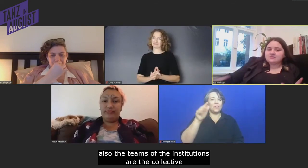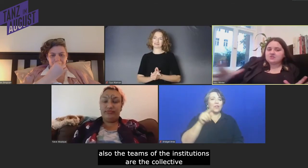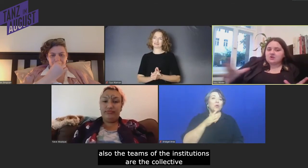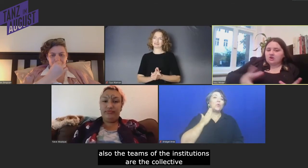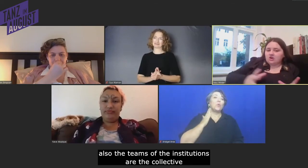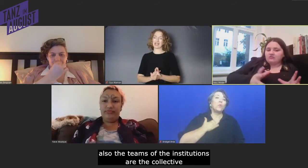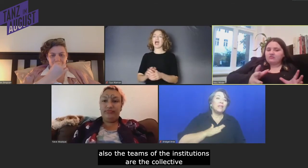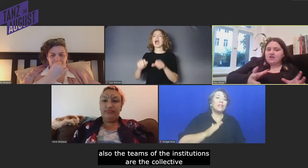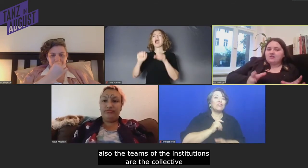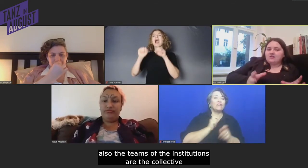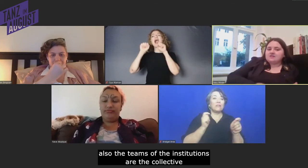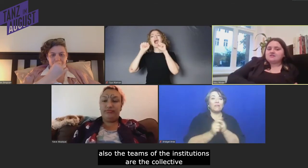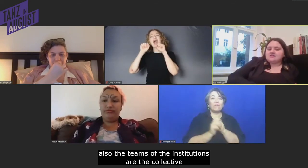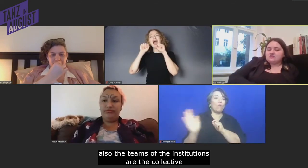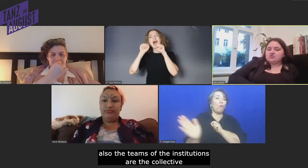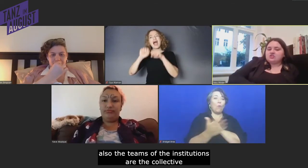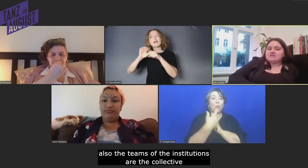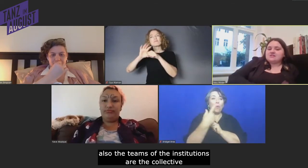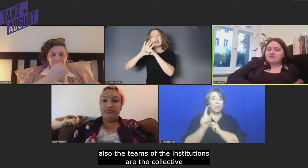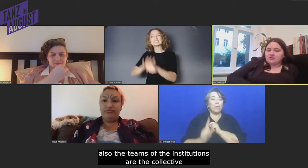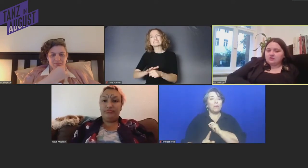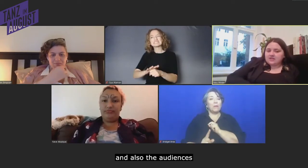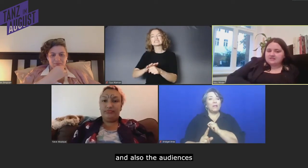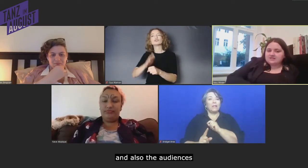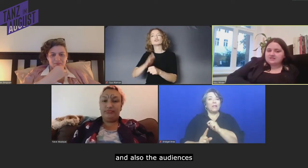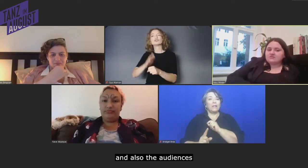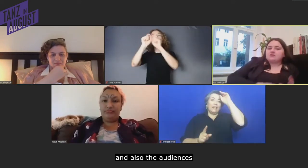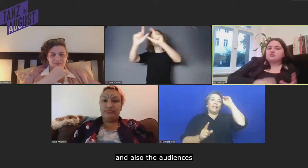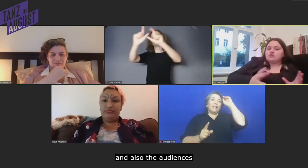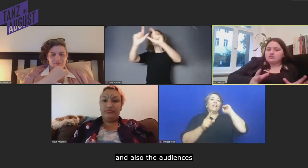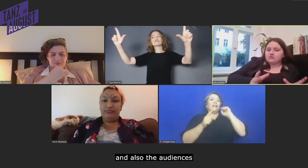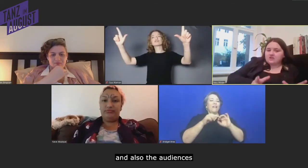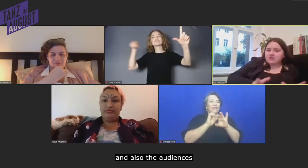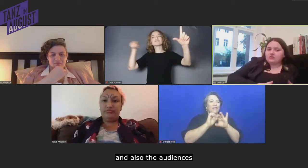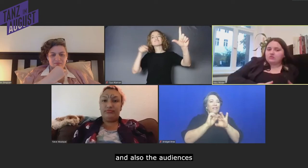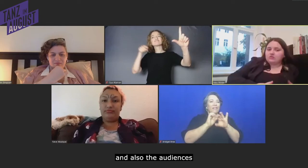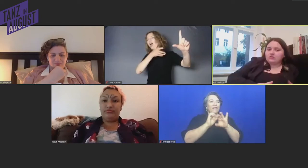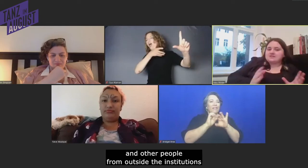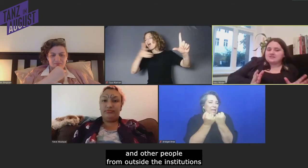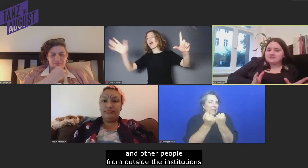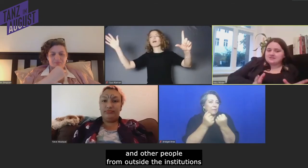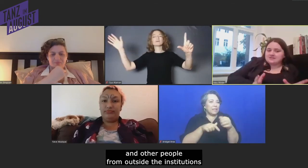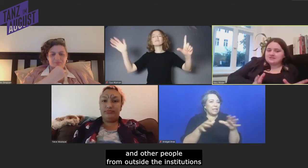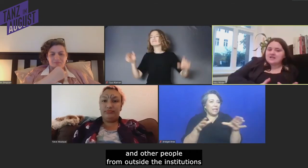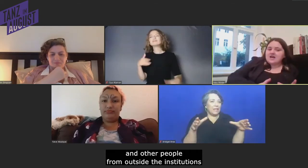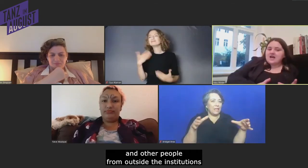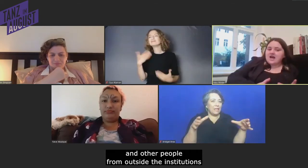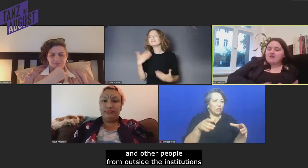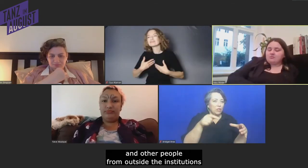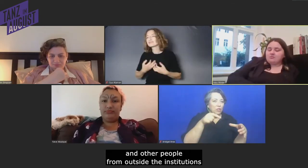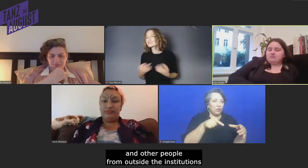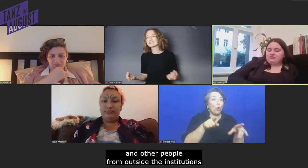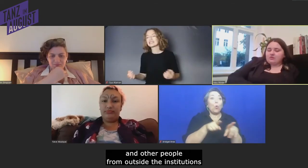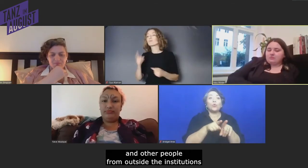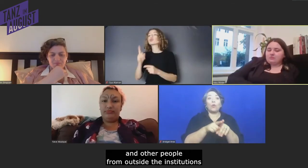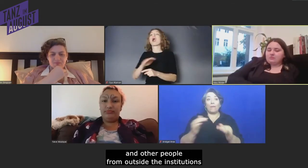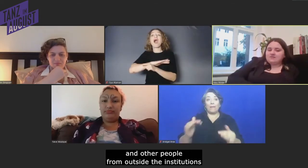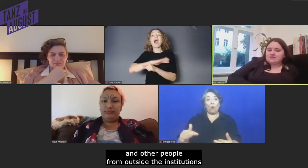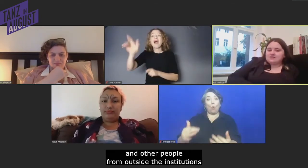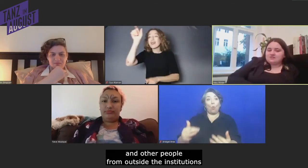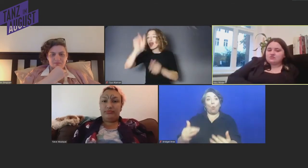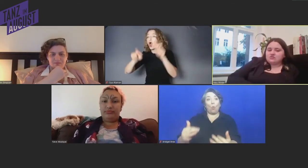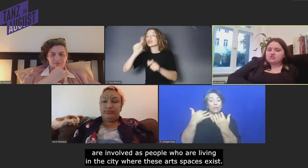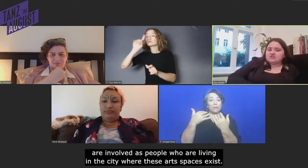teams of the institutions are the collective, and also the audiences, and other people from outside